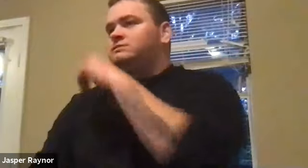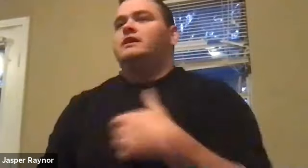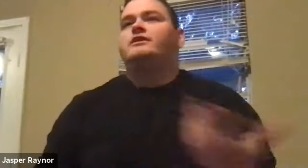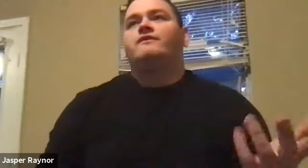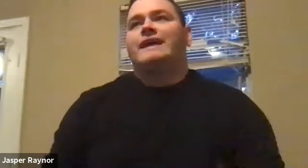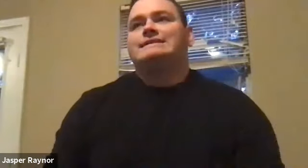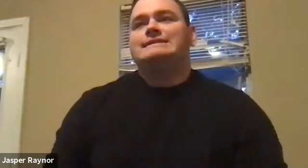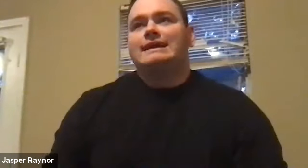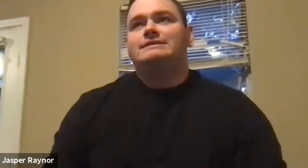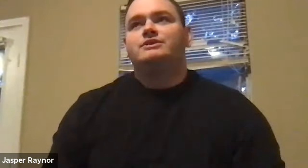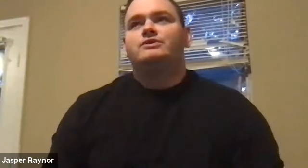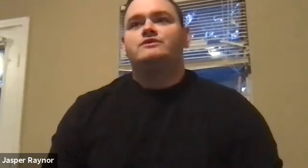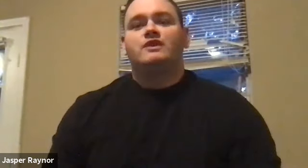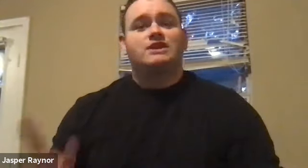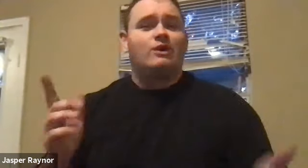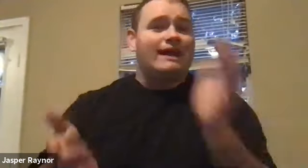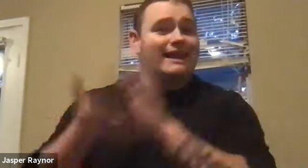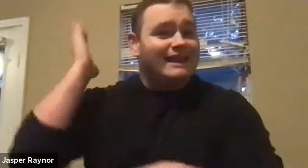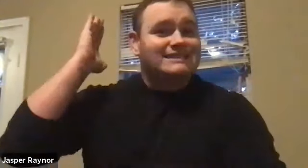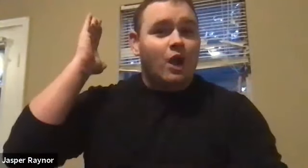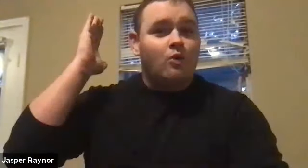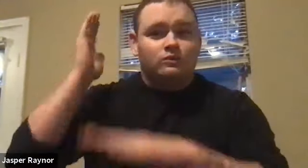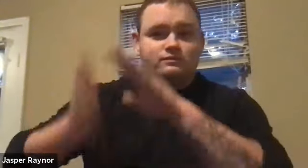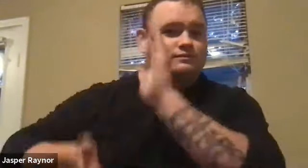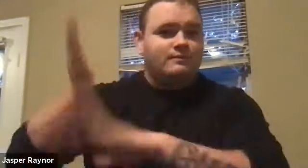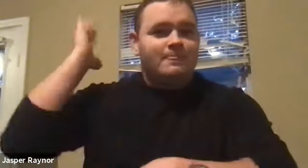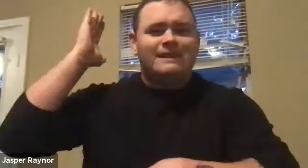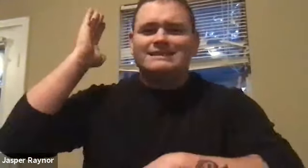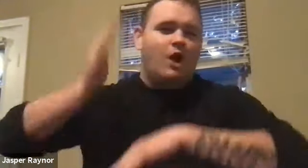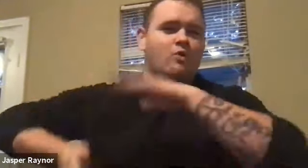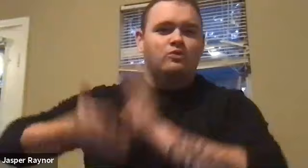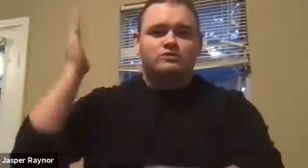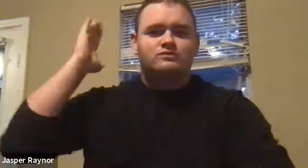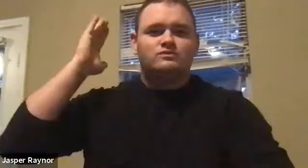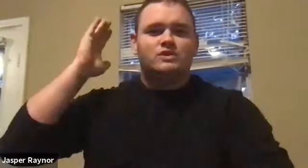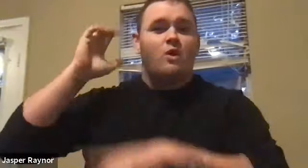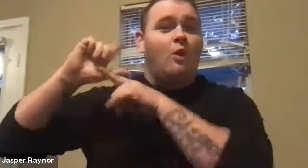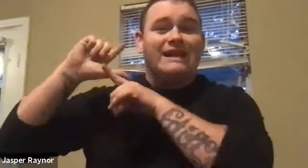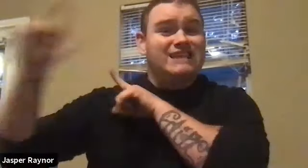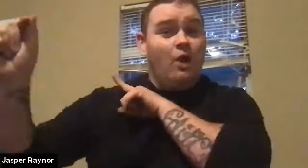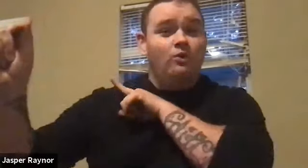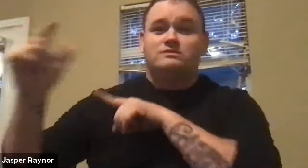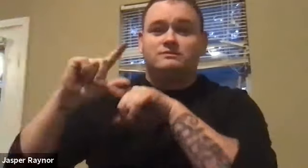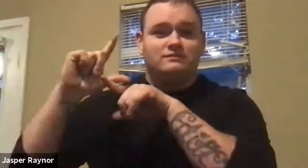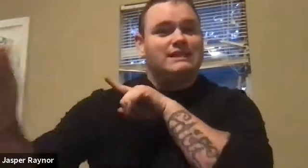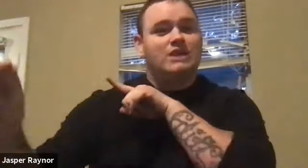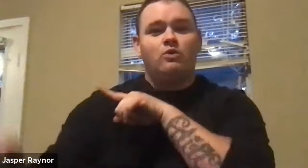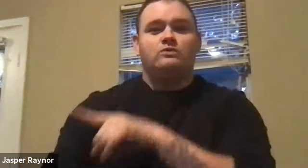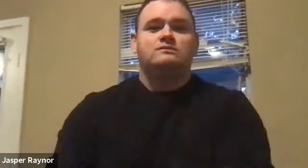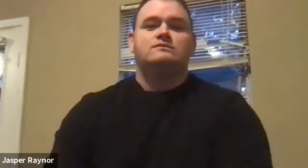other little fancy signs that you can use for let's go, like let's go. Let's go. Well, let's go. Let's go.